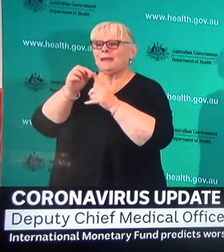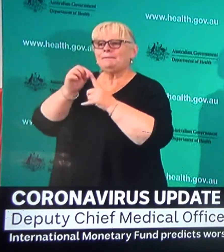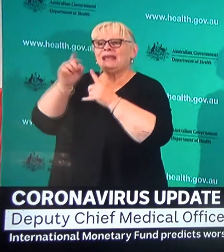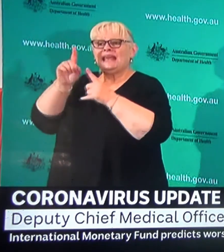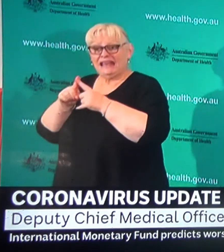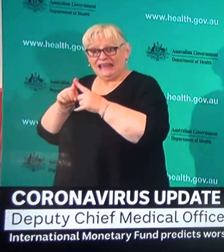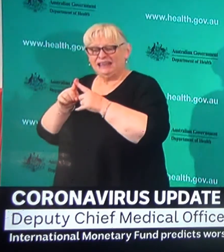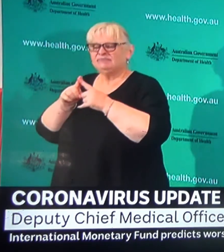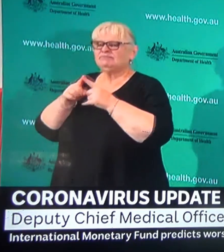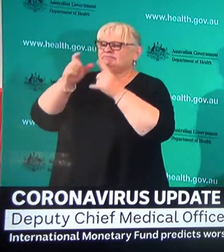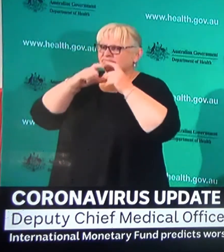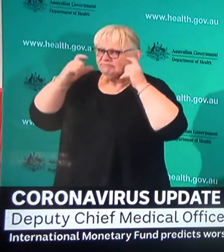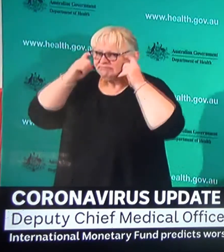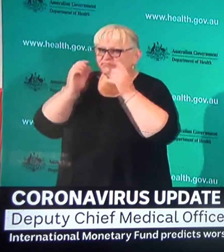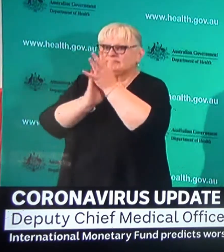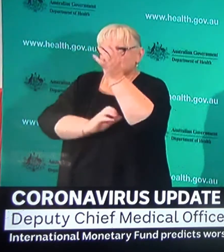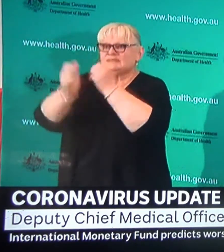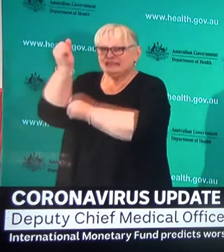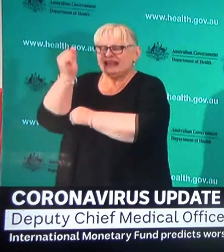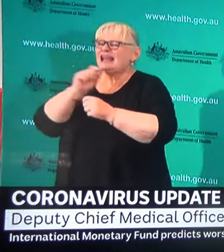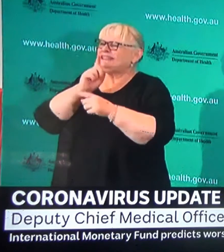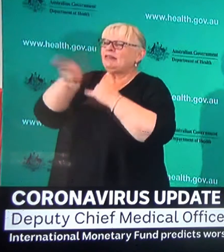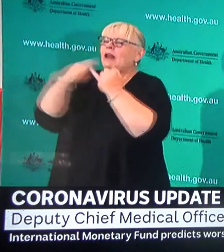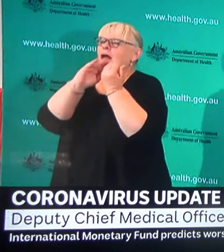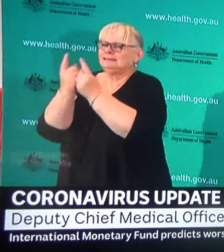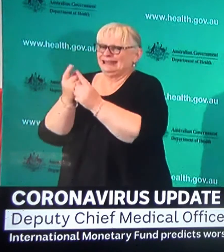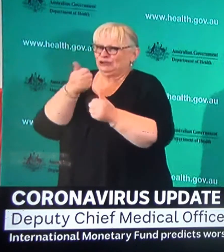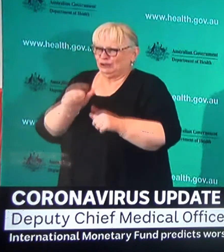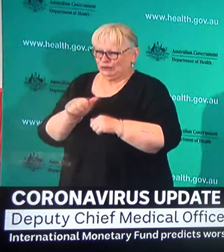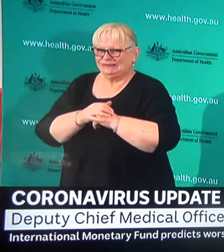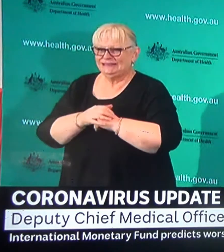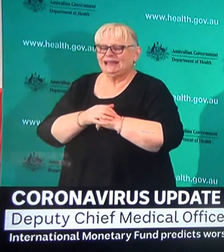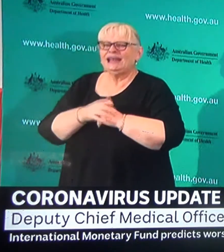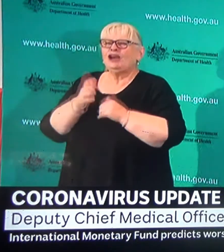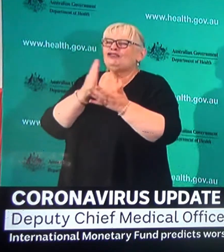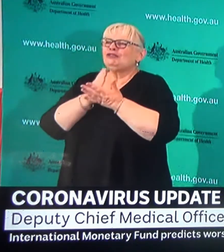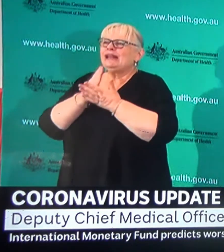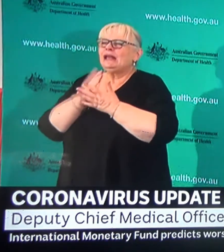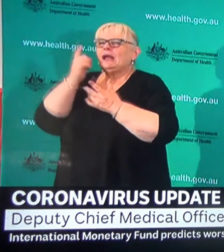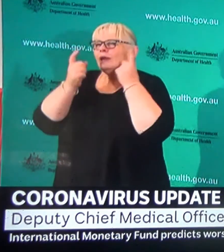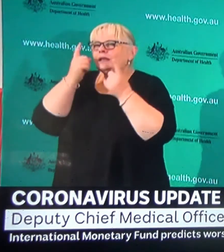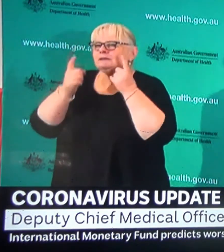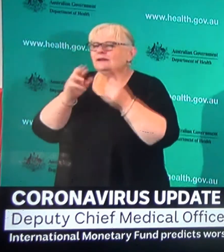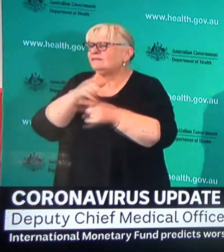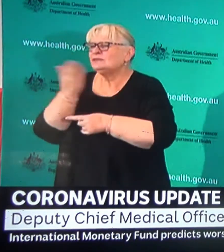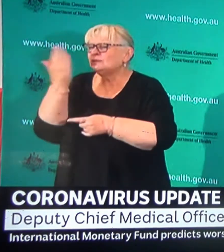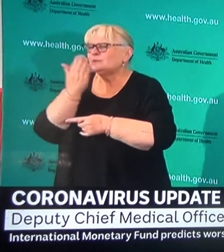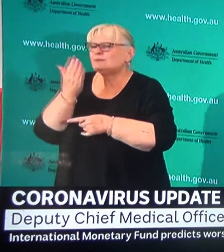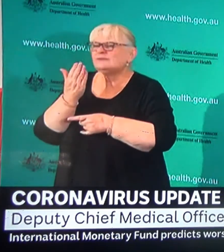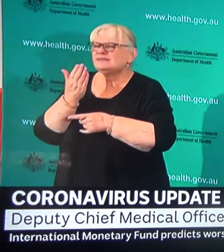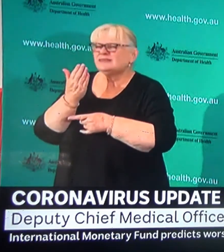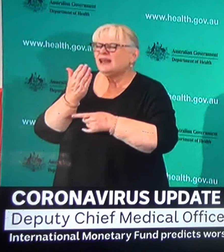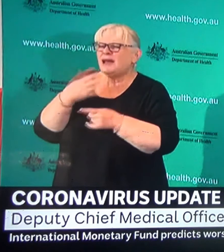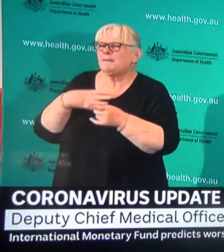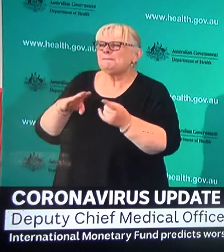protective equipment is the last thing you use in your risk mitigation strategy. It's not something we've considered for schools, because there